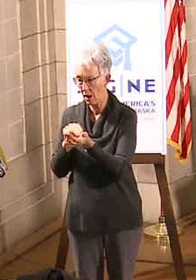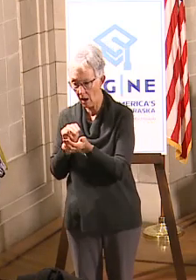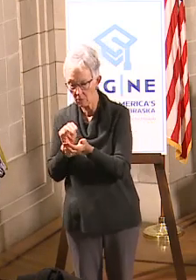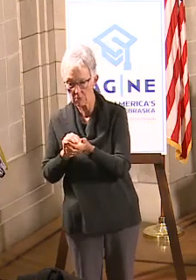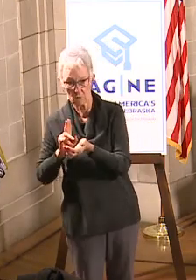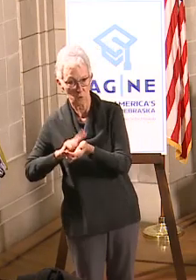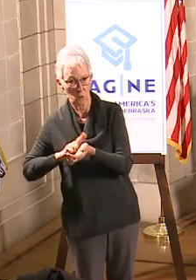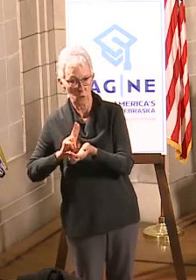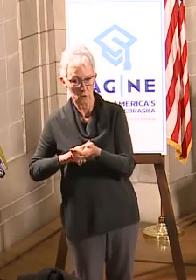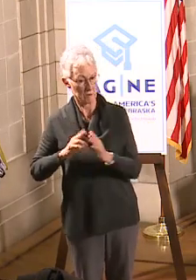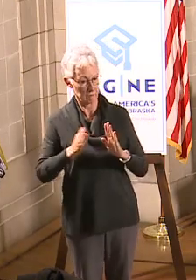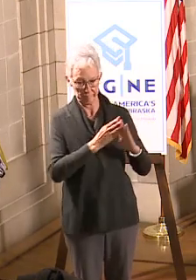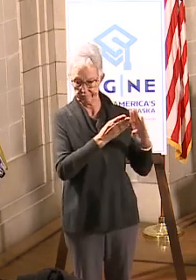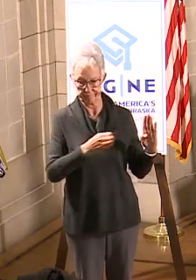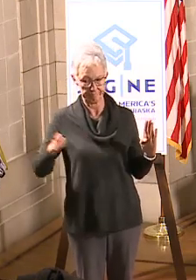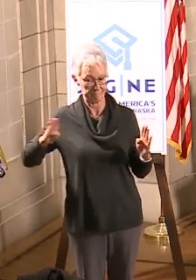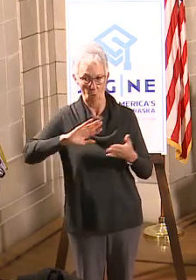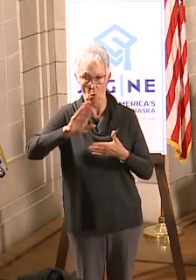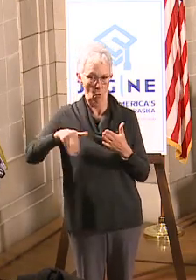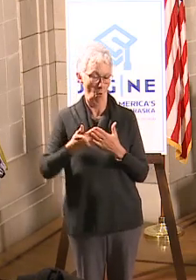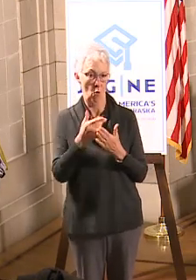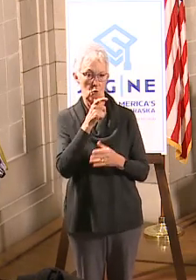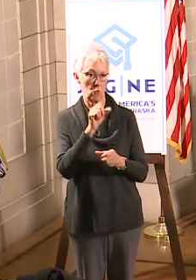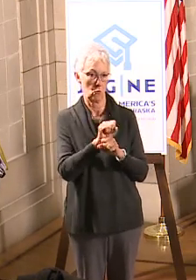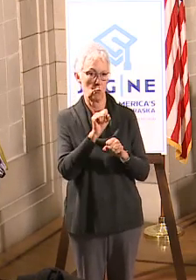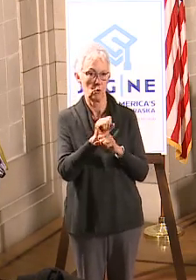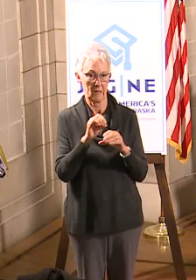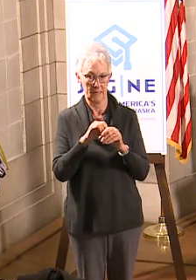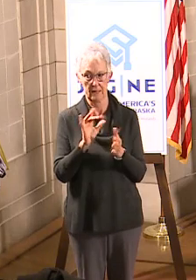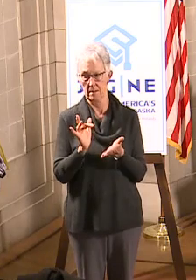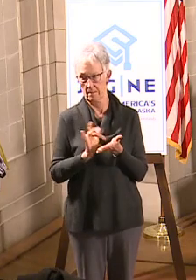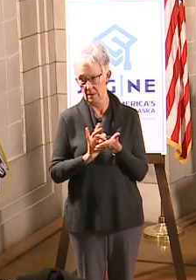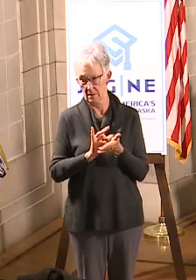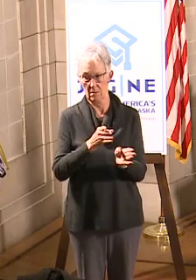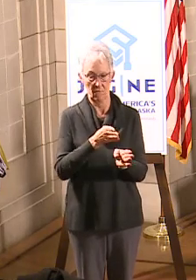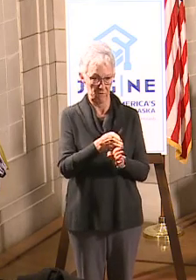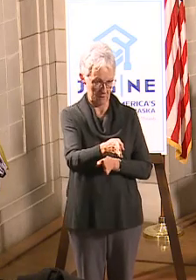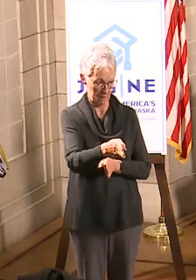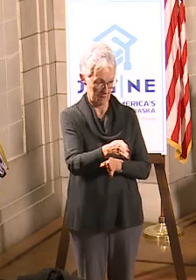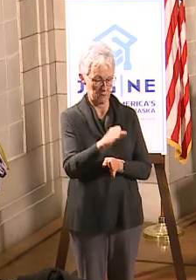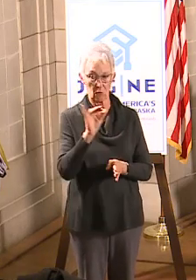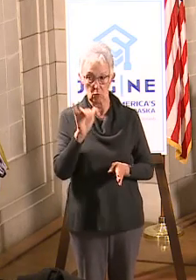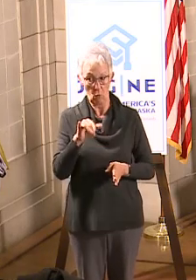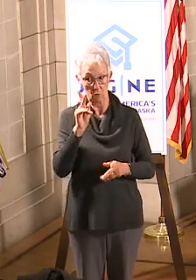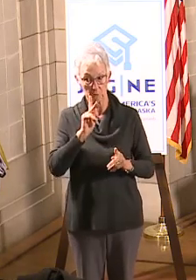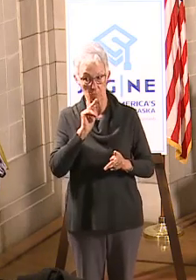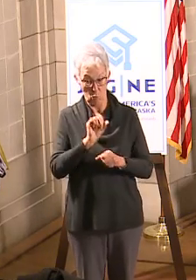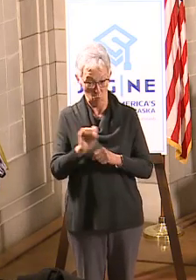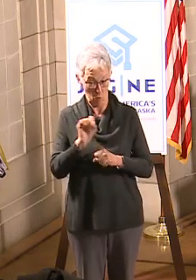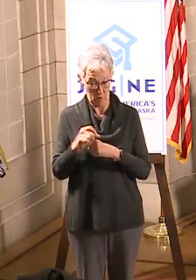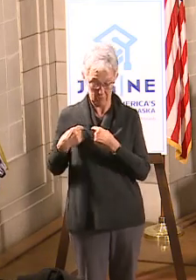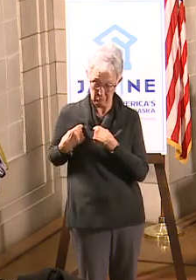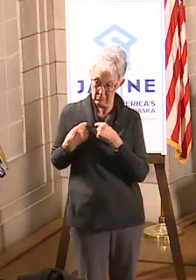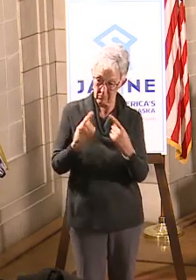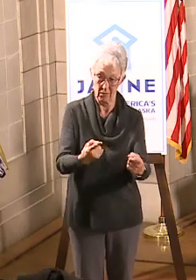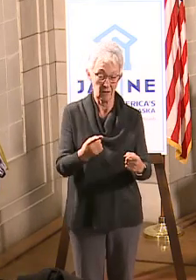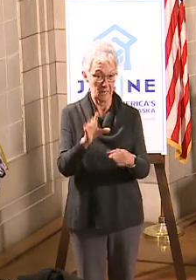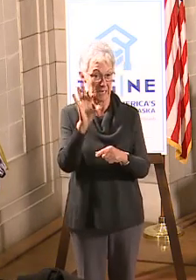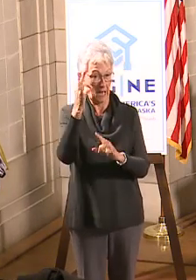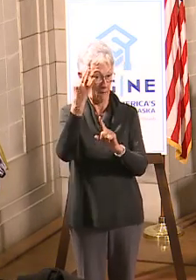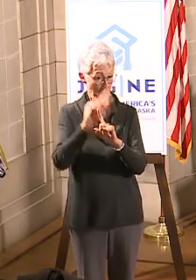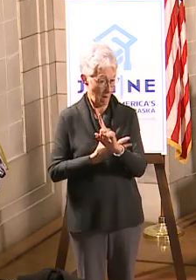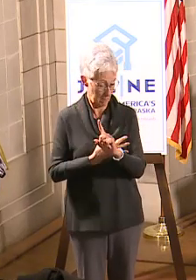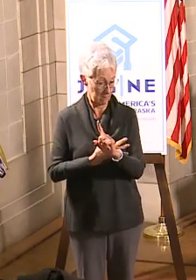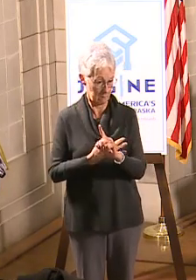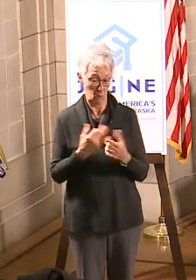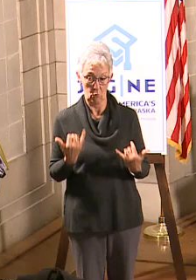working around the clock for these past 8-9 months to be able to keep people healthy here in Nebraska. So it's a great opportunity to be able to say thank